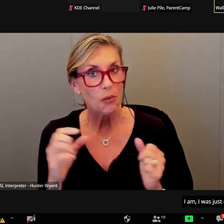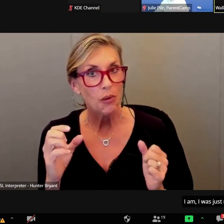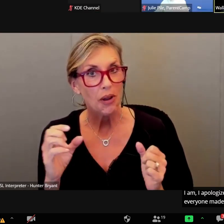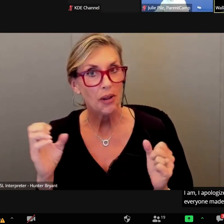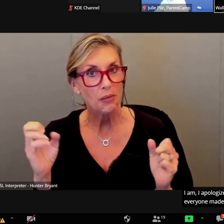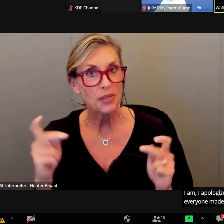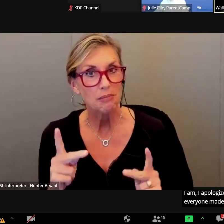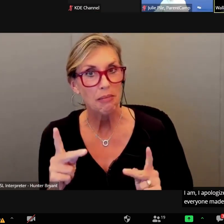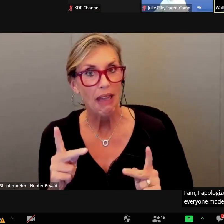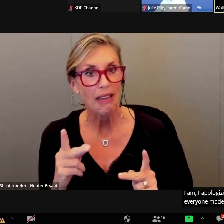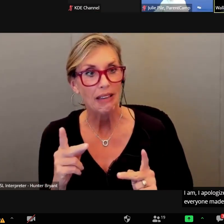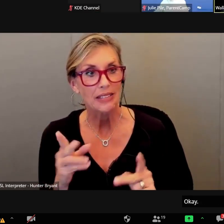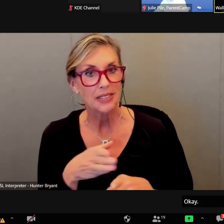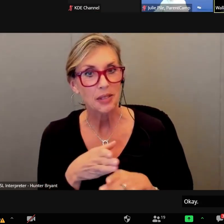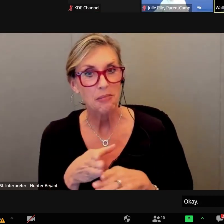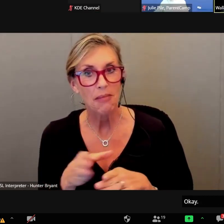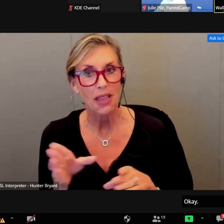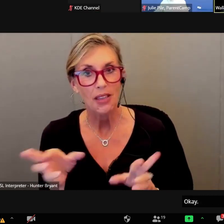okay.